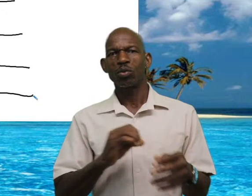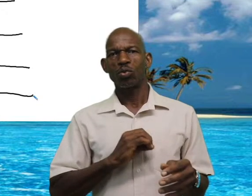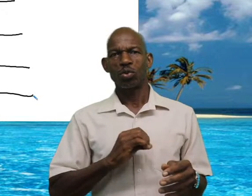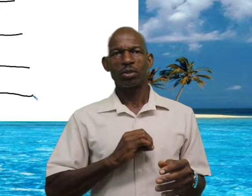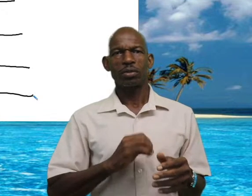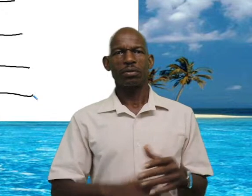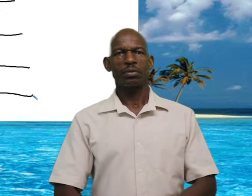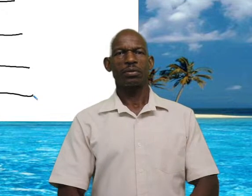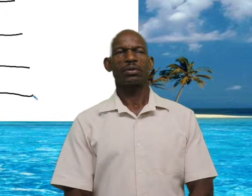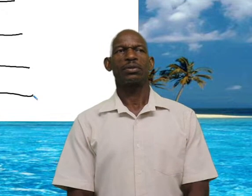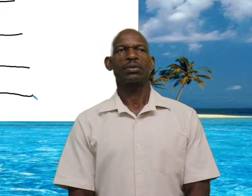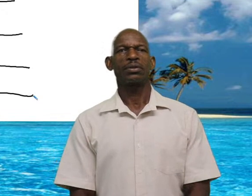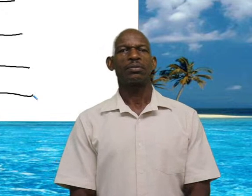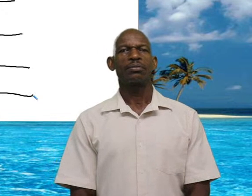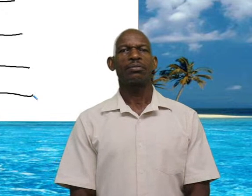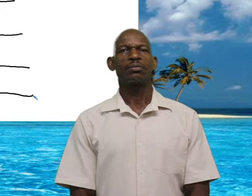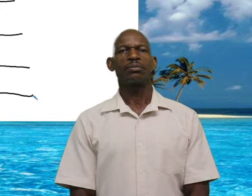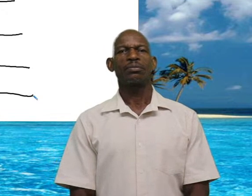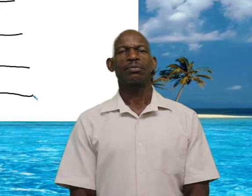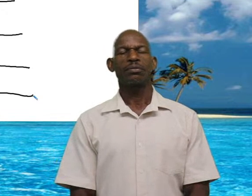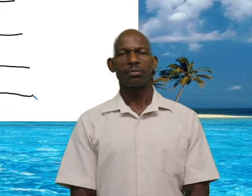before.